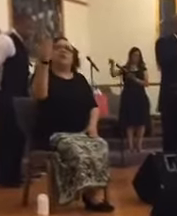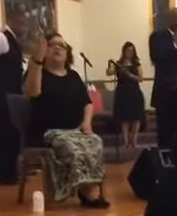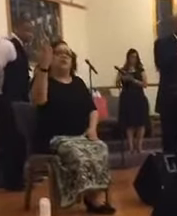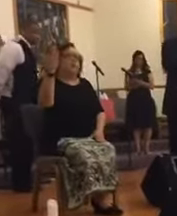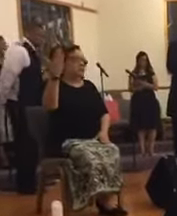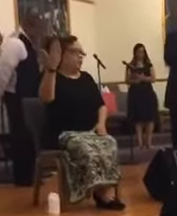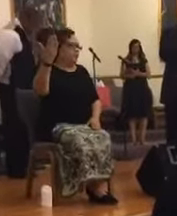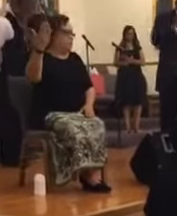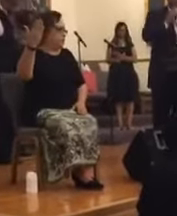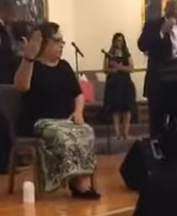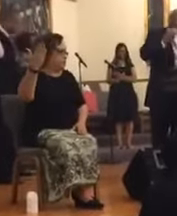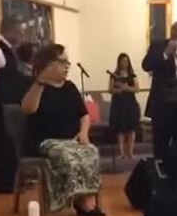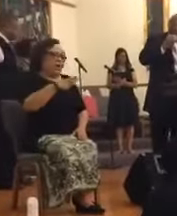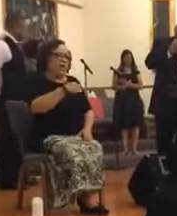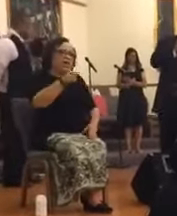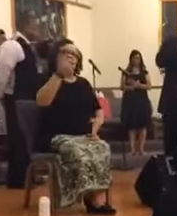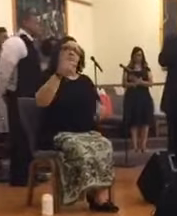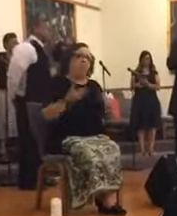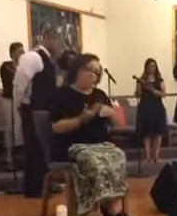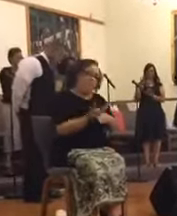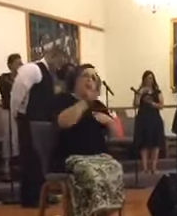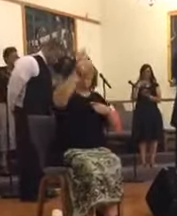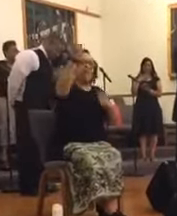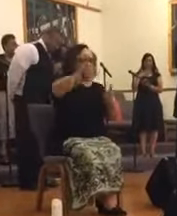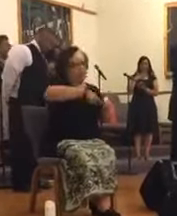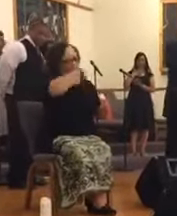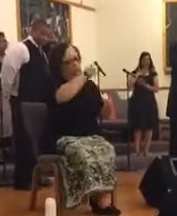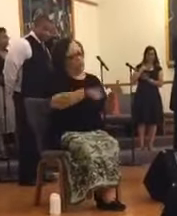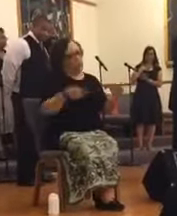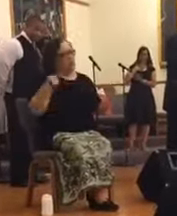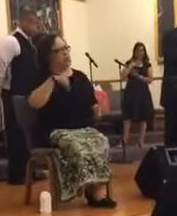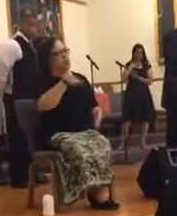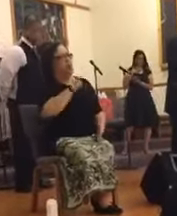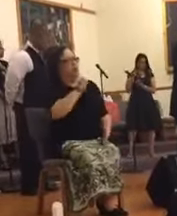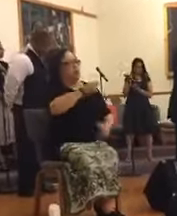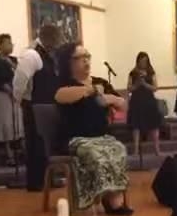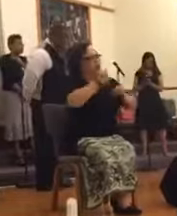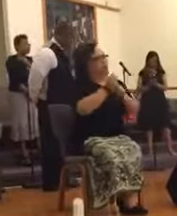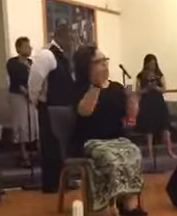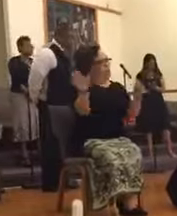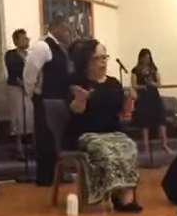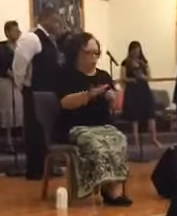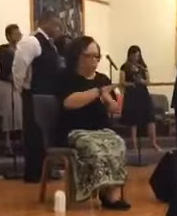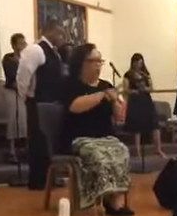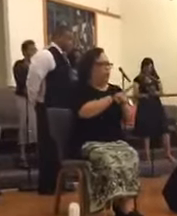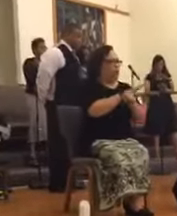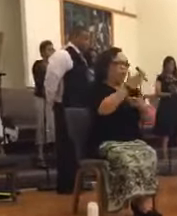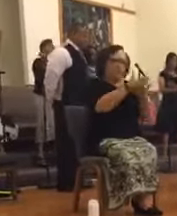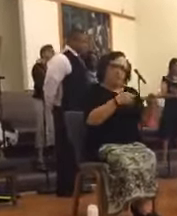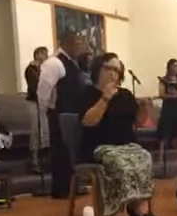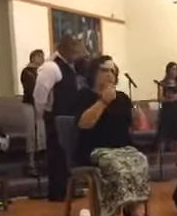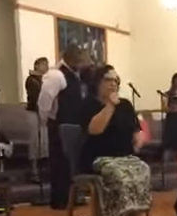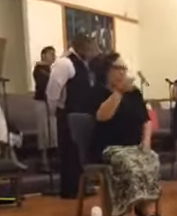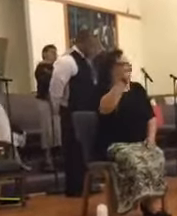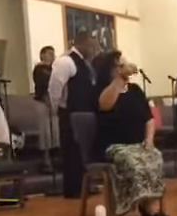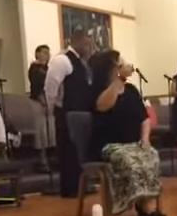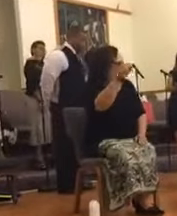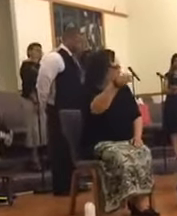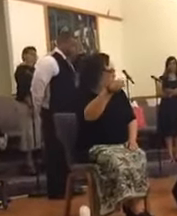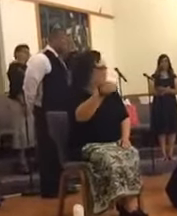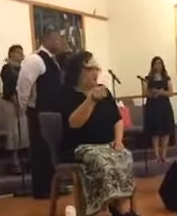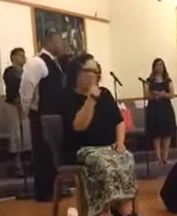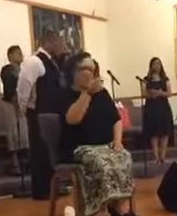upon him, and by his stripes we'll be made whole. Somebody say yes. I'll